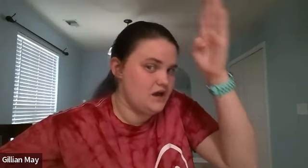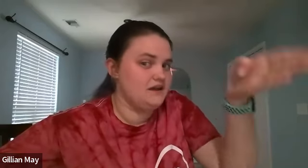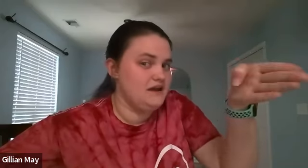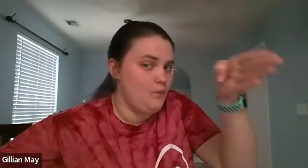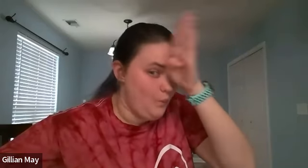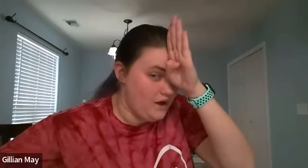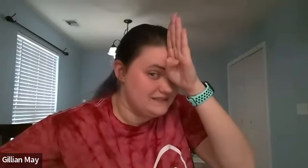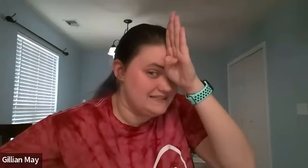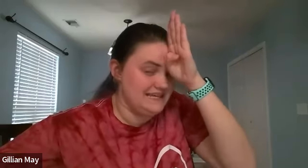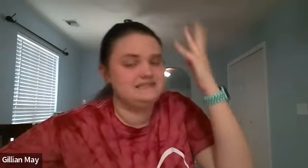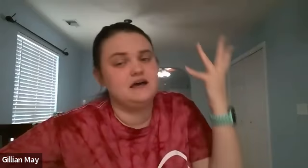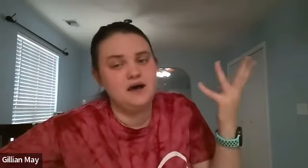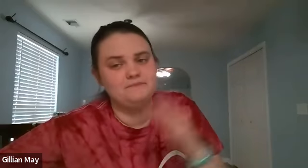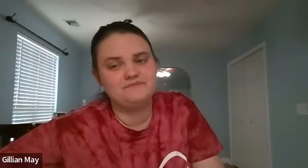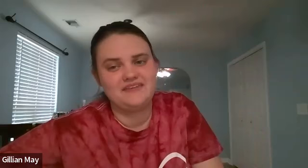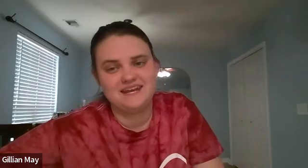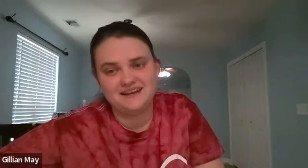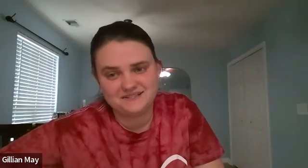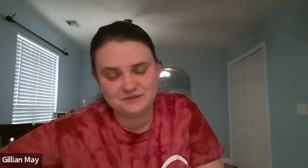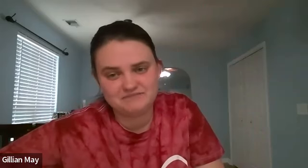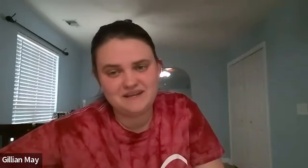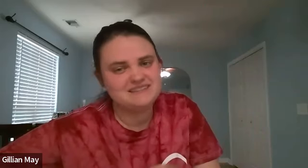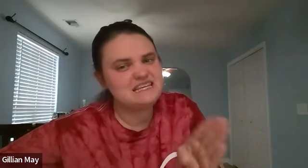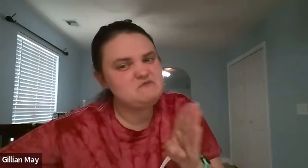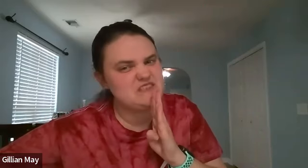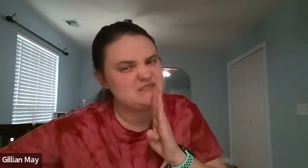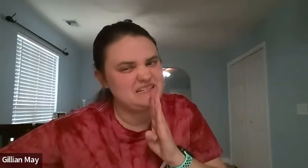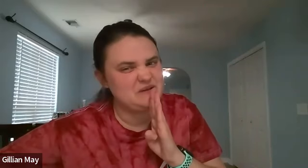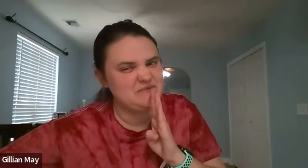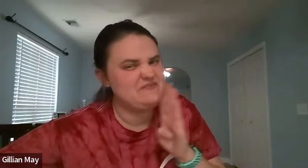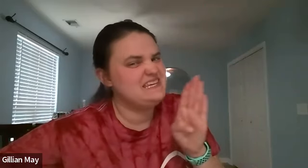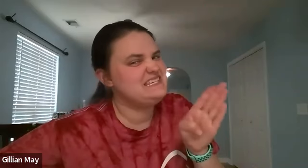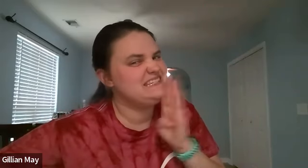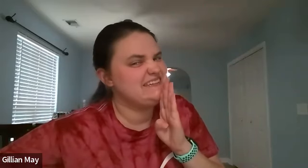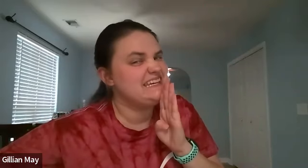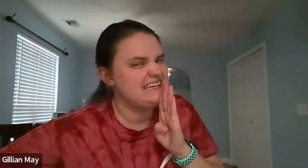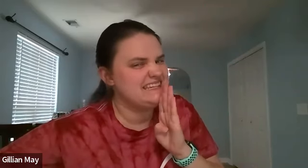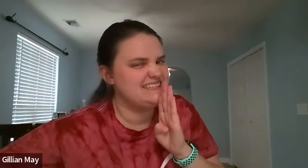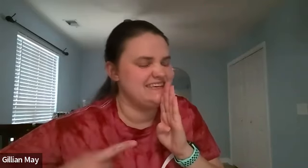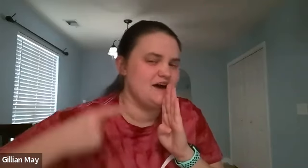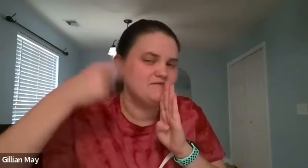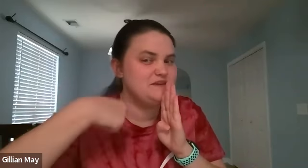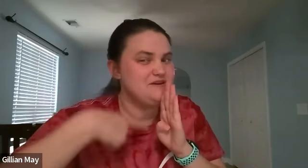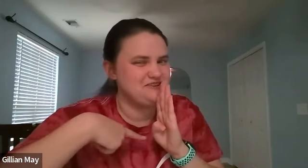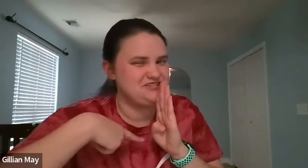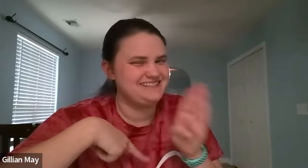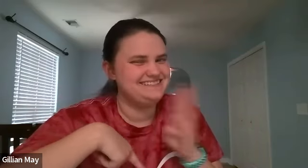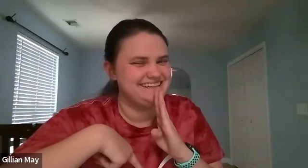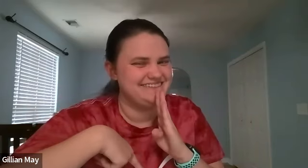shark. Once it's the not nice word. It's the same through this one as well. This is the female version of